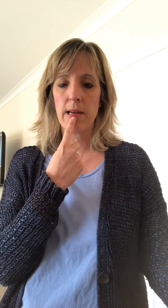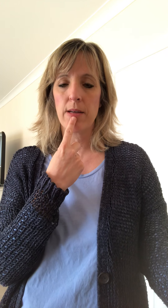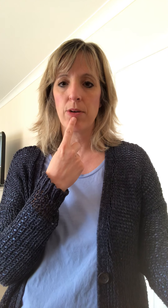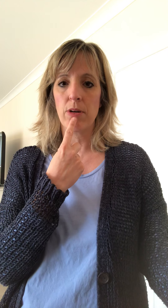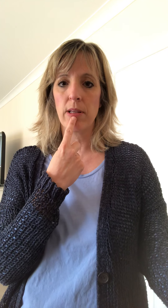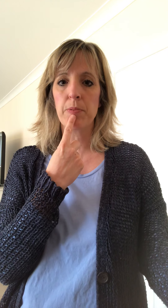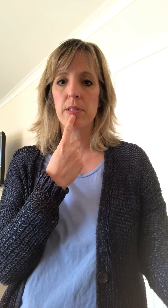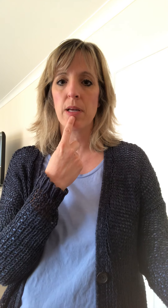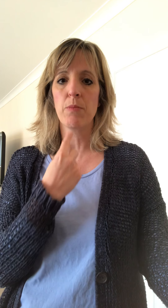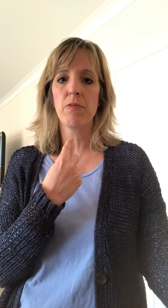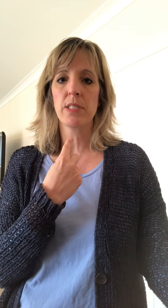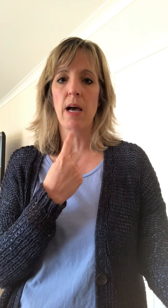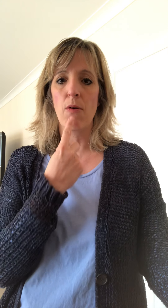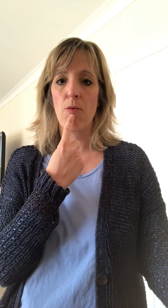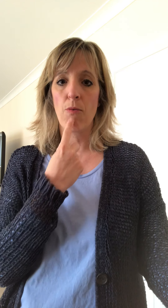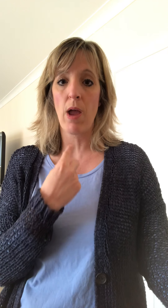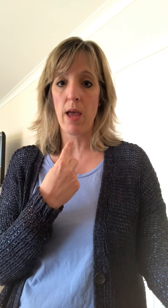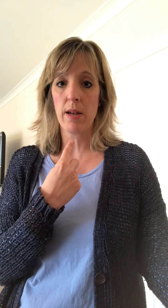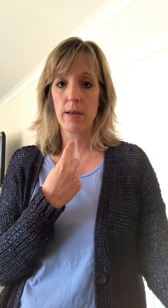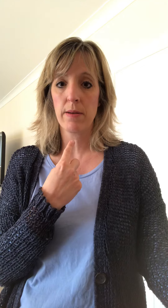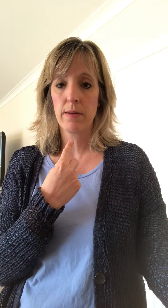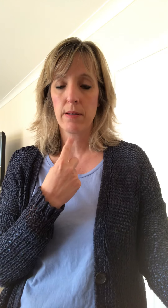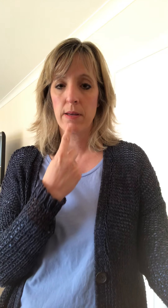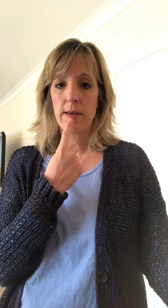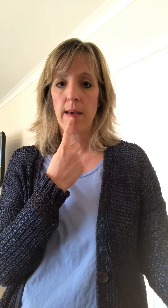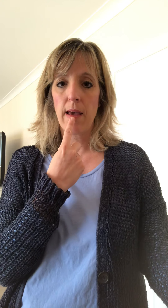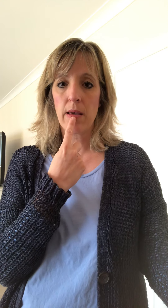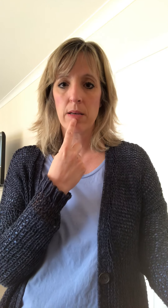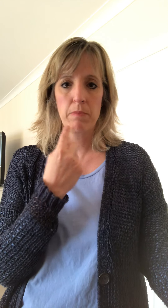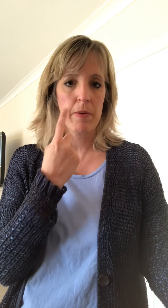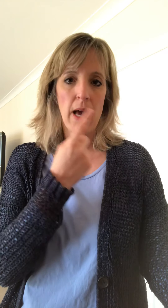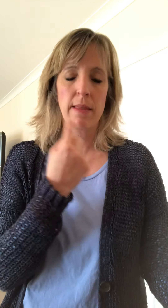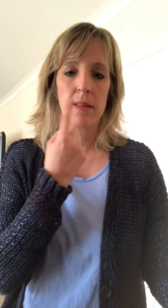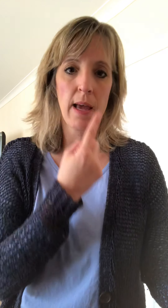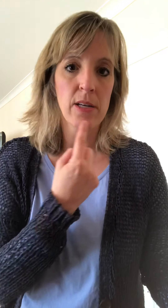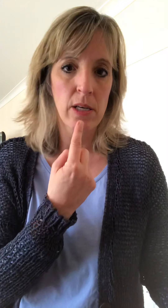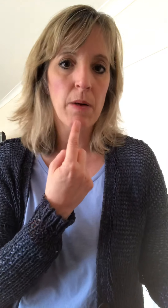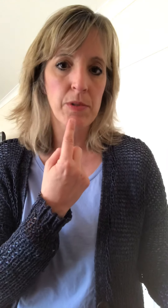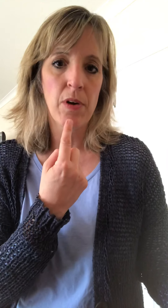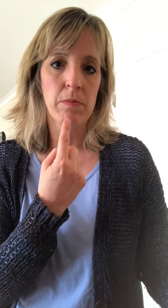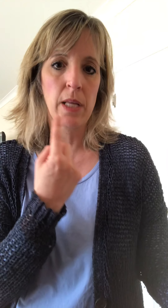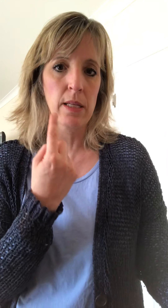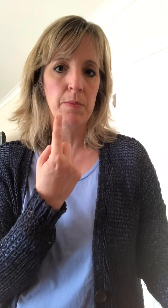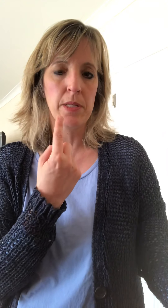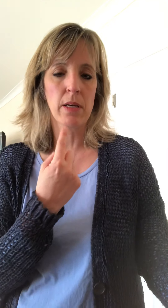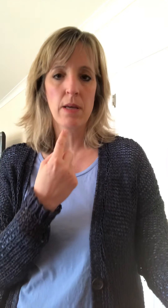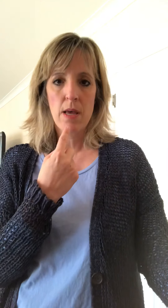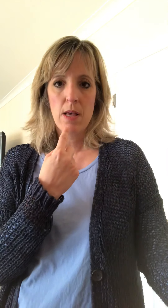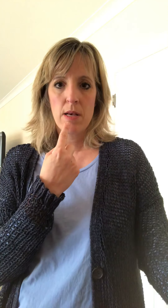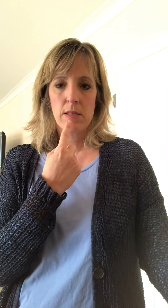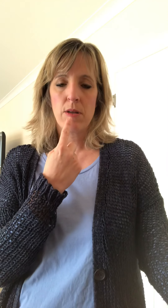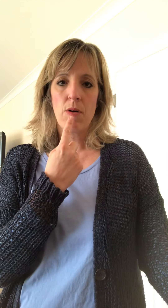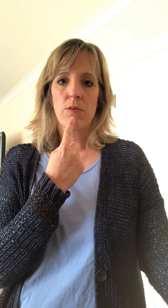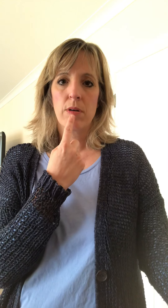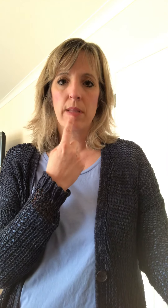under your lips, and you move it down. Red, okay, maybe, I think that actually comes from like lipstick. So, and that's